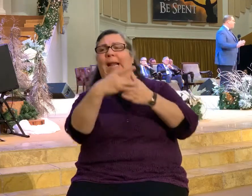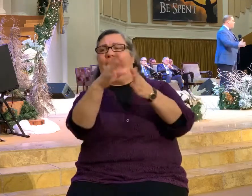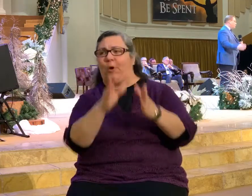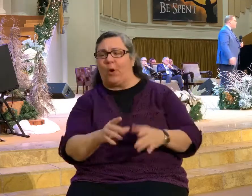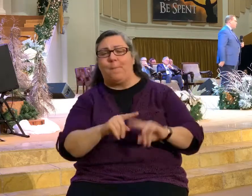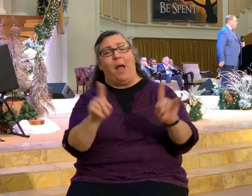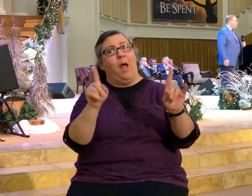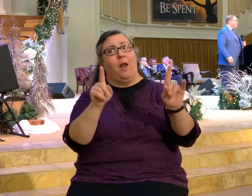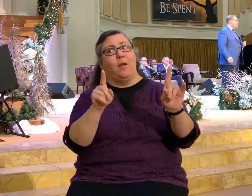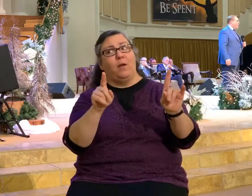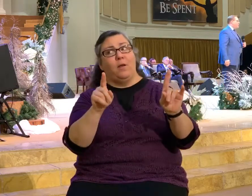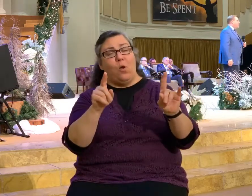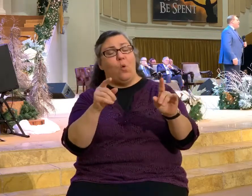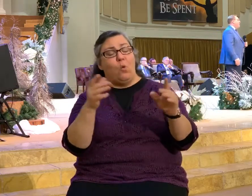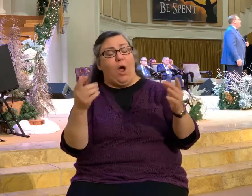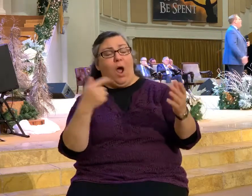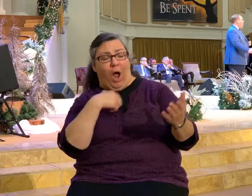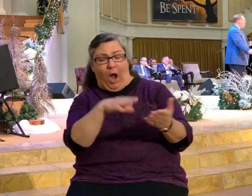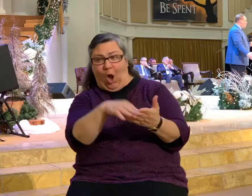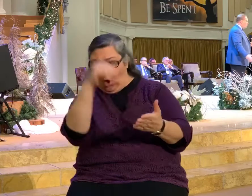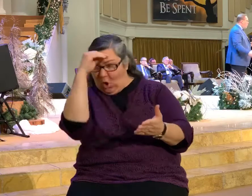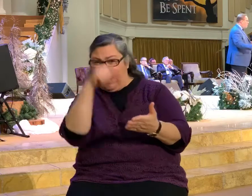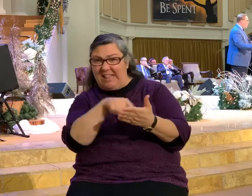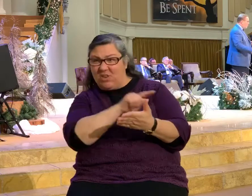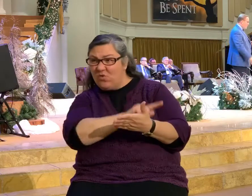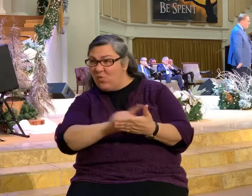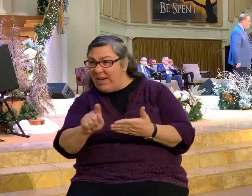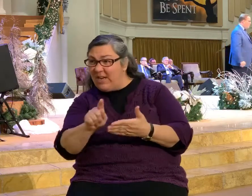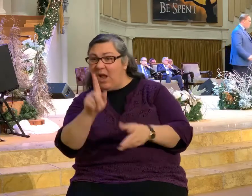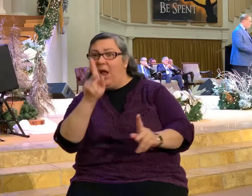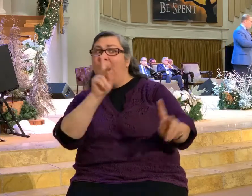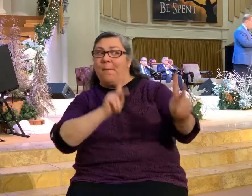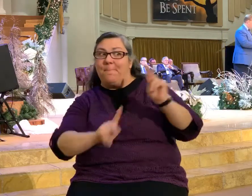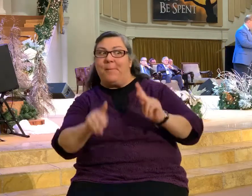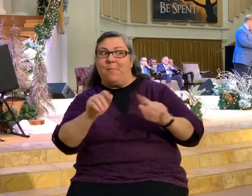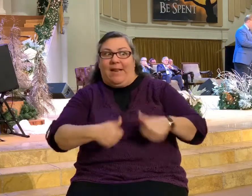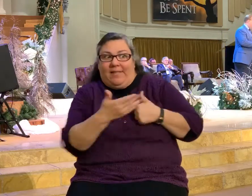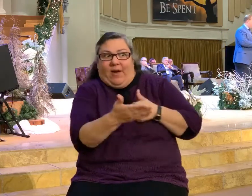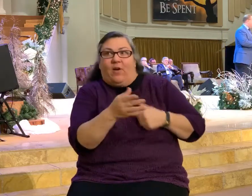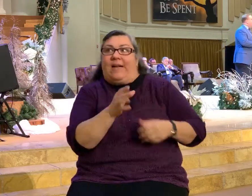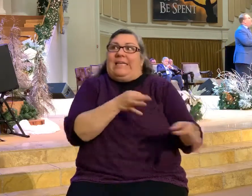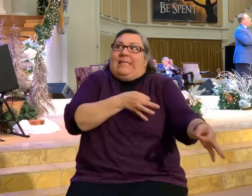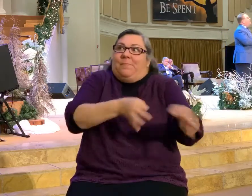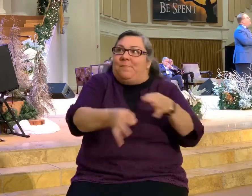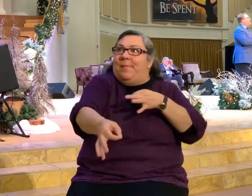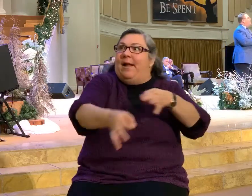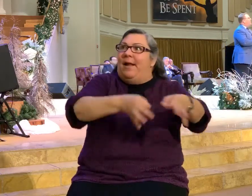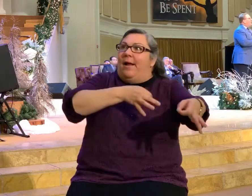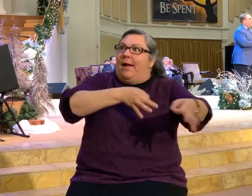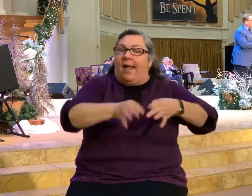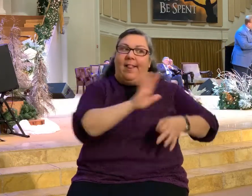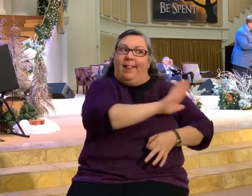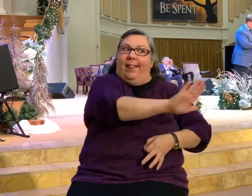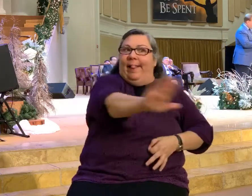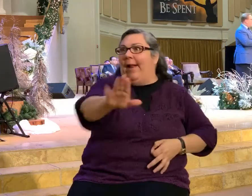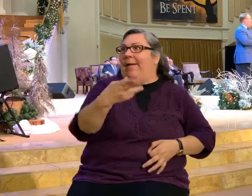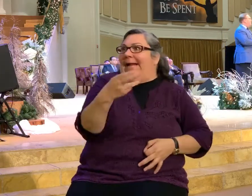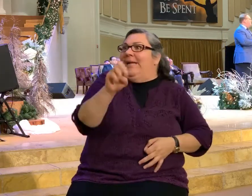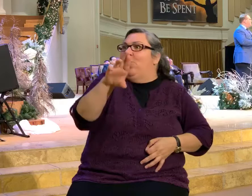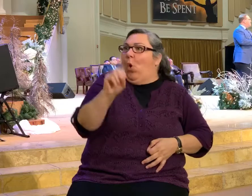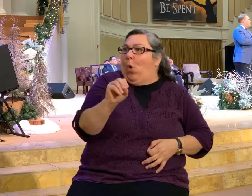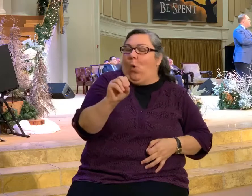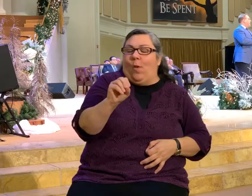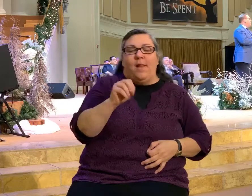Romans this week, talking about their own Roman heroes, they would tell you